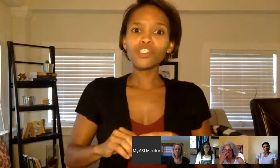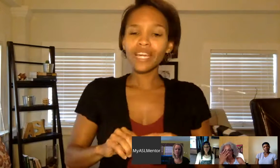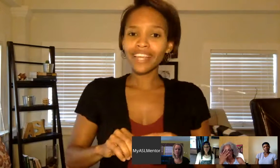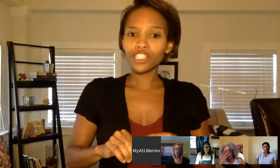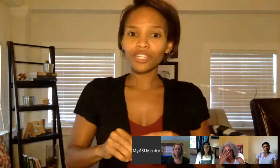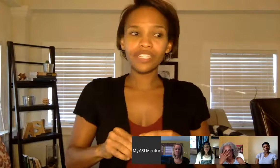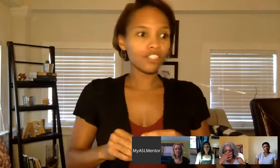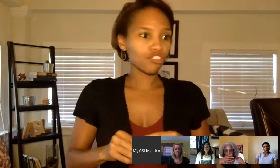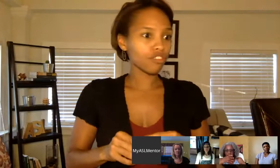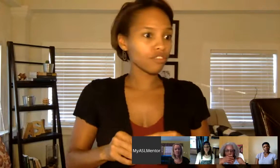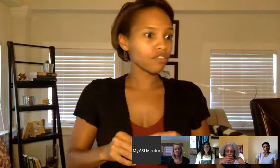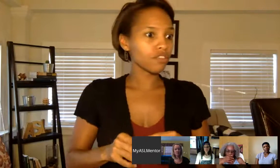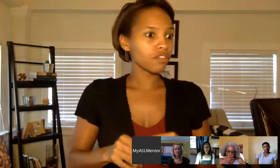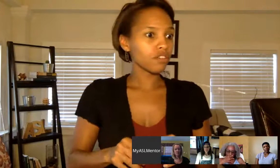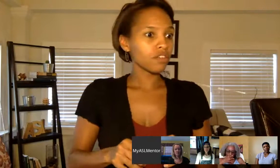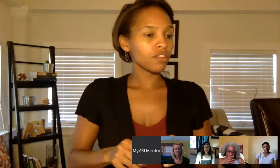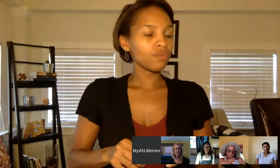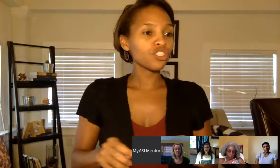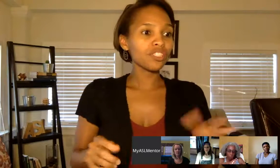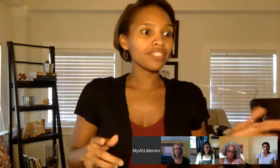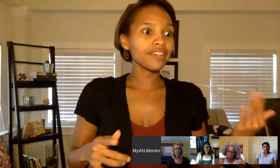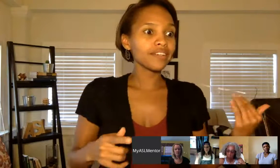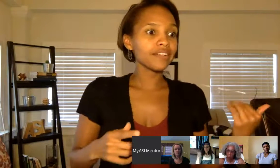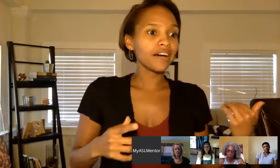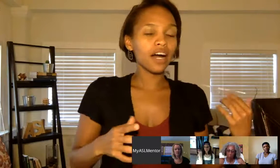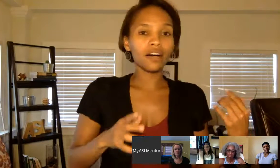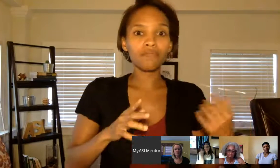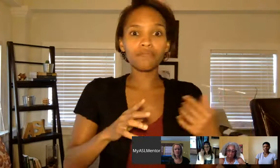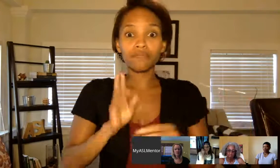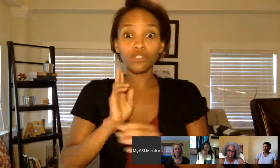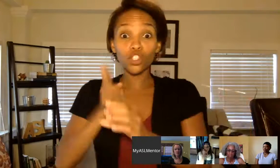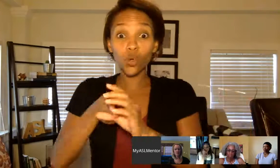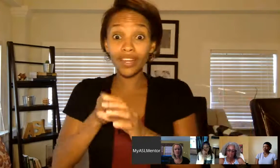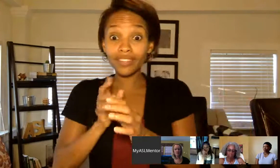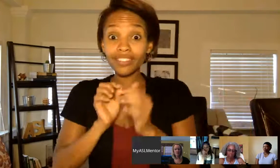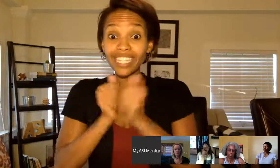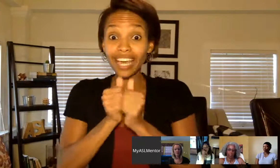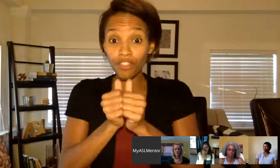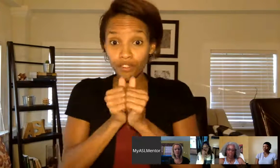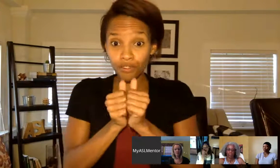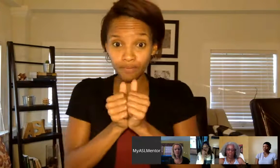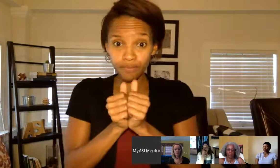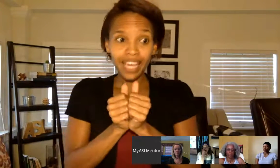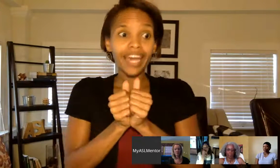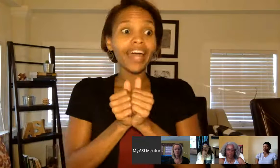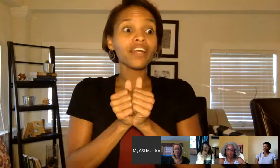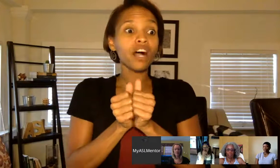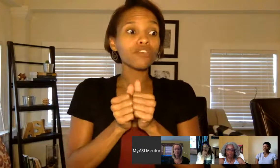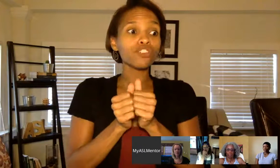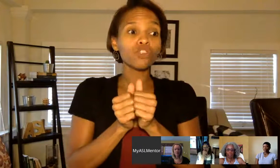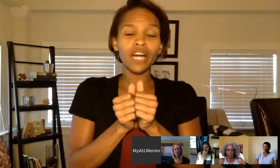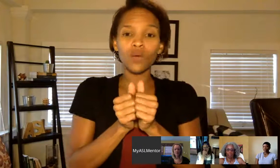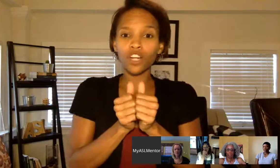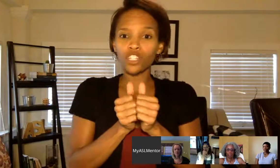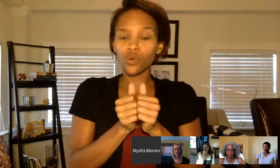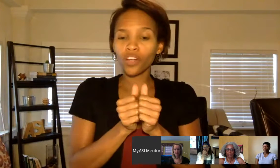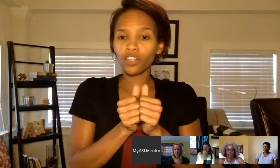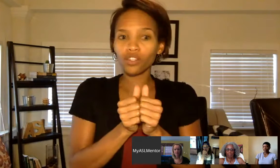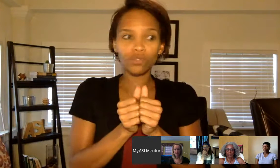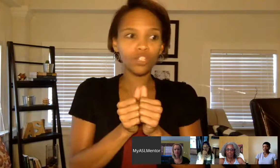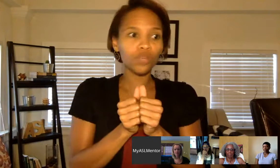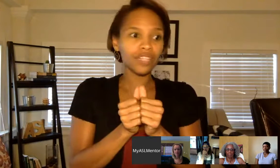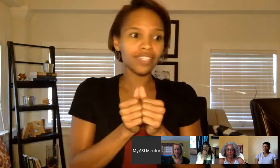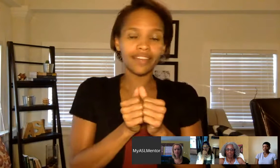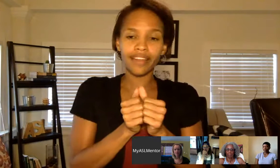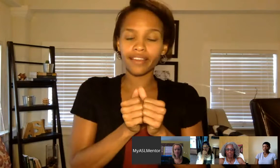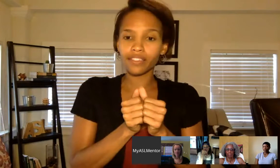How would you make that transition? We just did join together, and others you might want to join